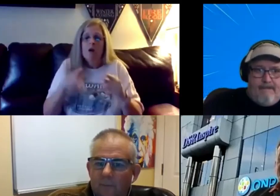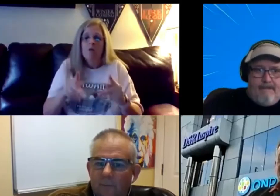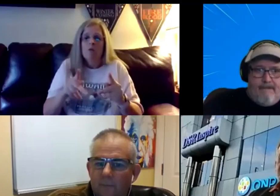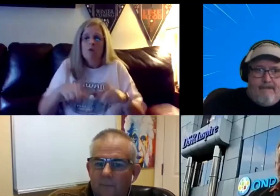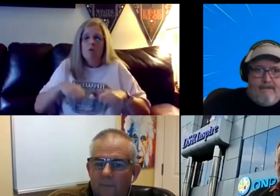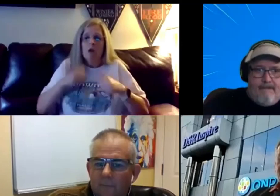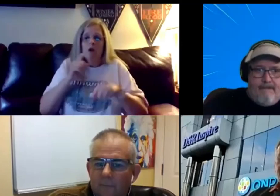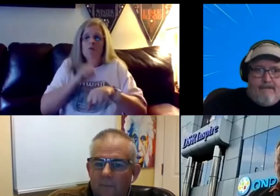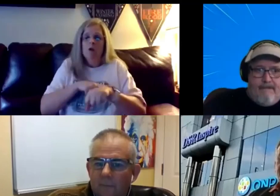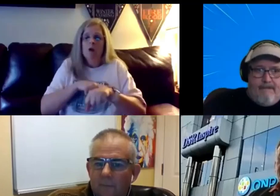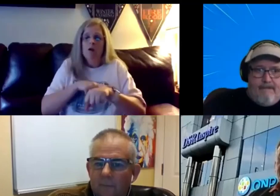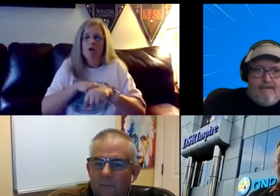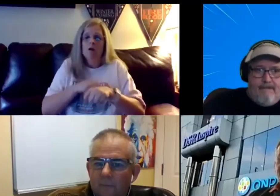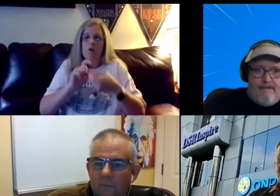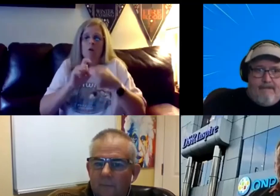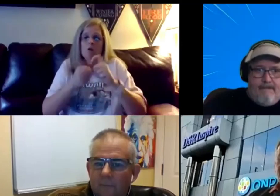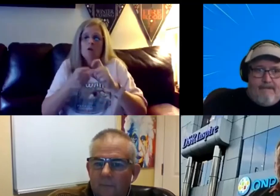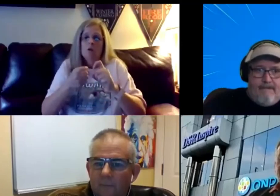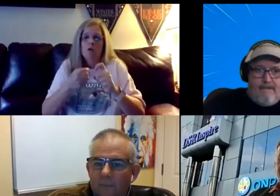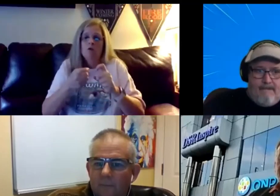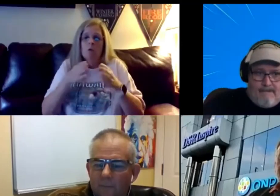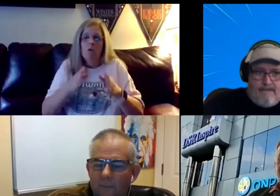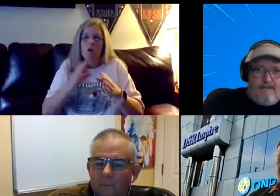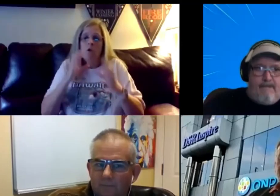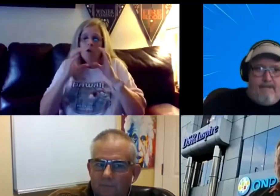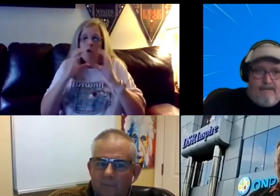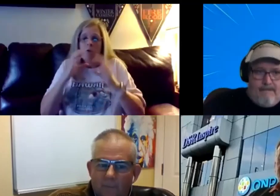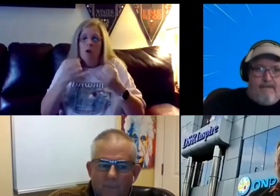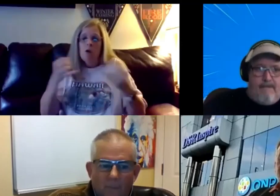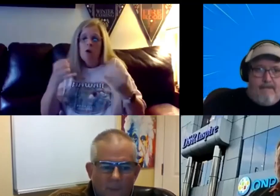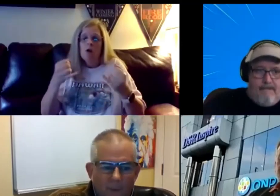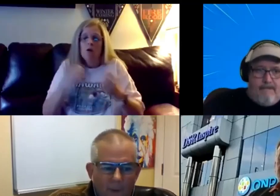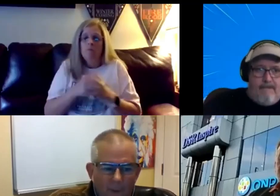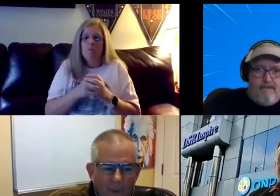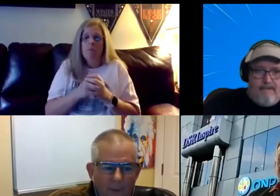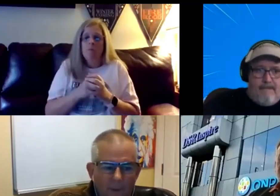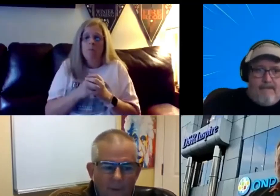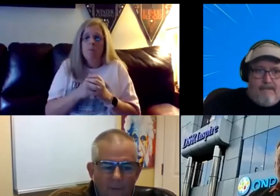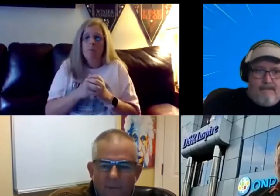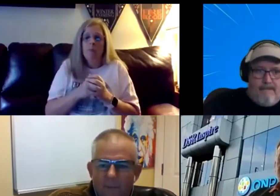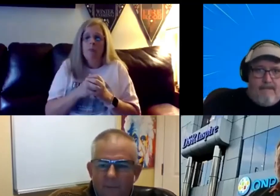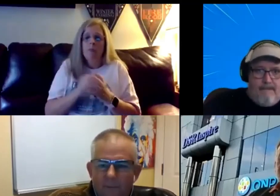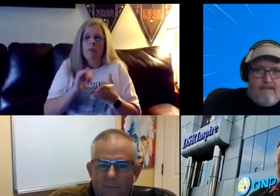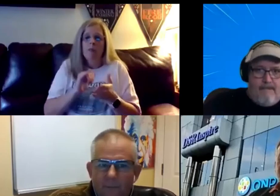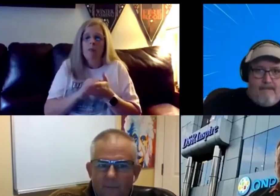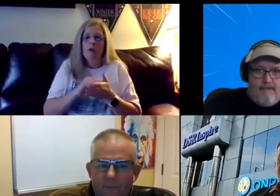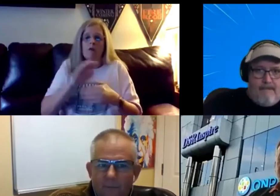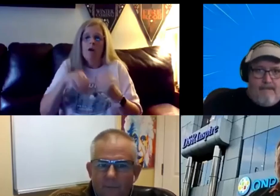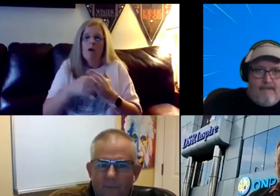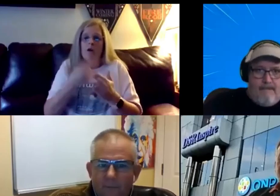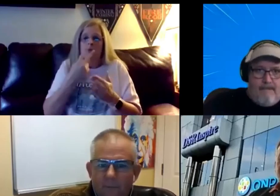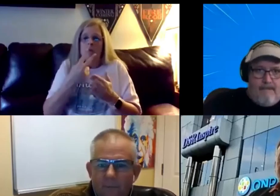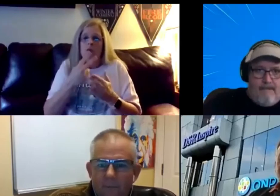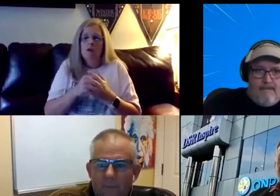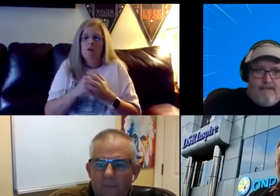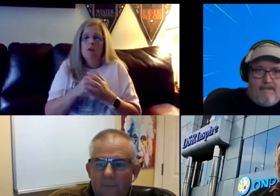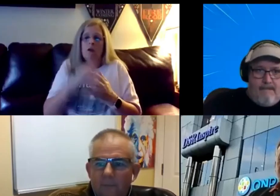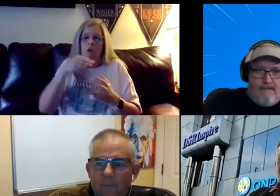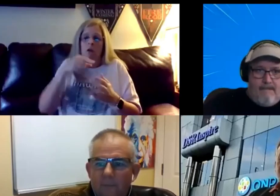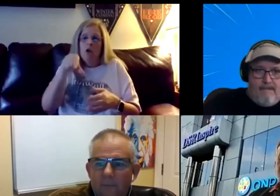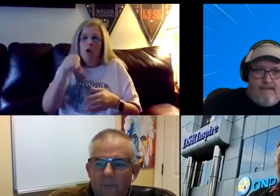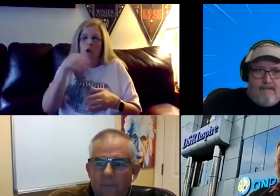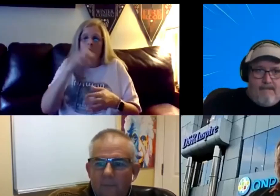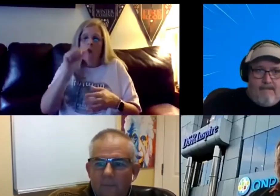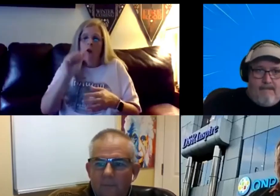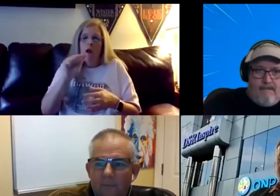lifetime. It will change the way we communicate online. And that's all I'm seeing in the Q&A. I see a